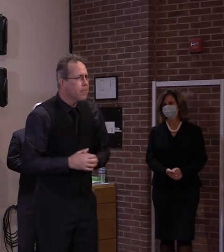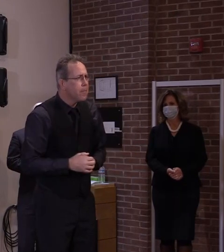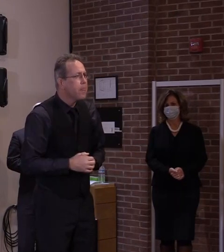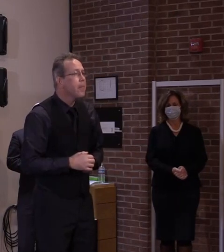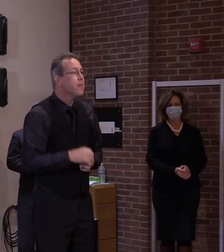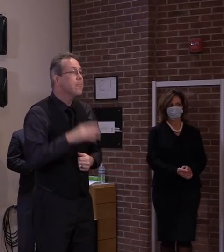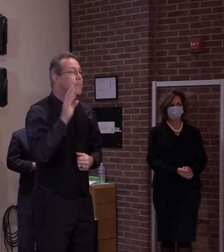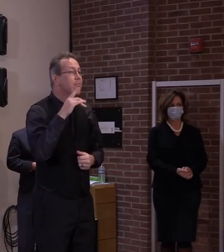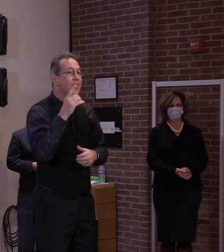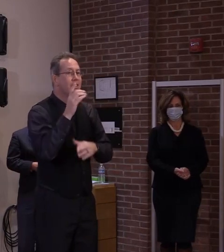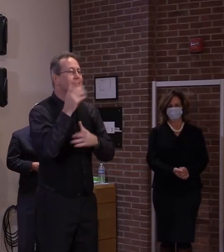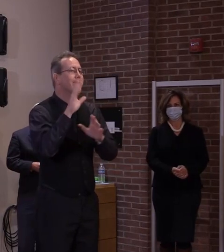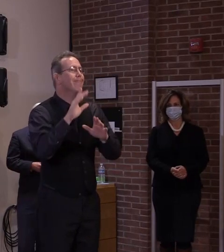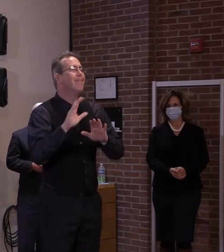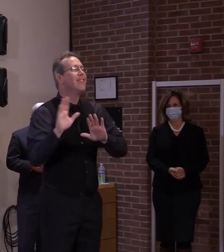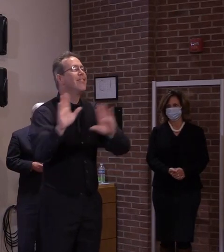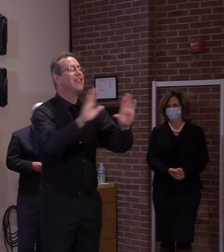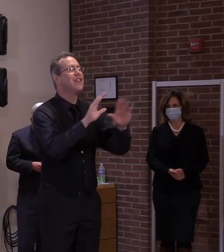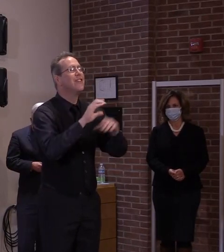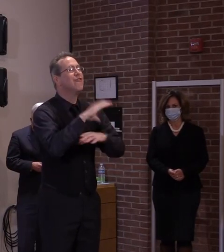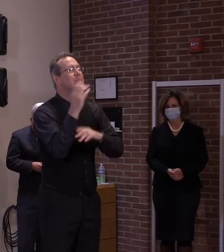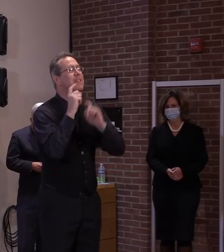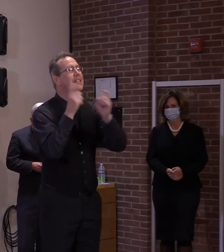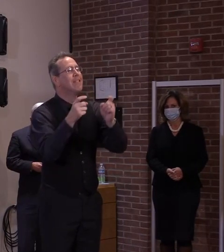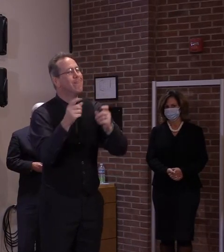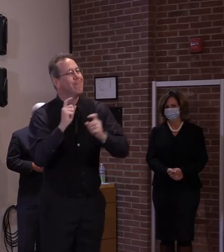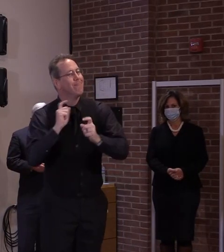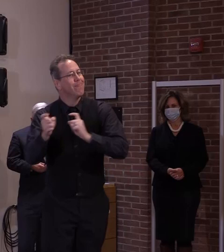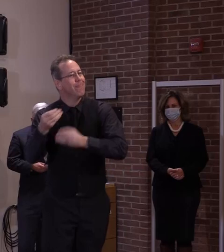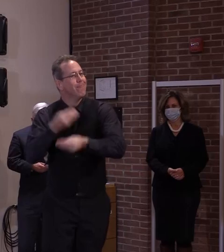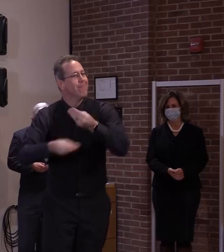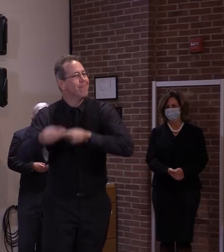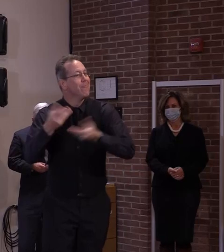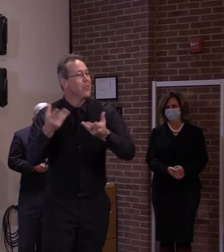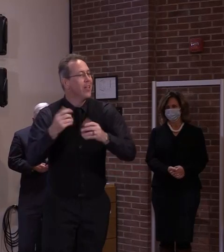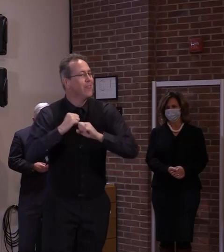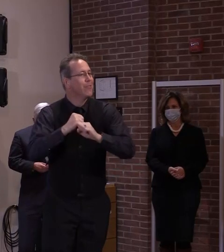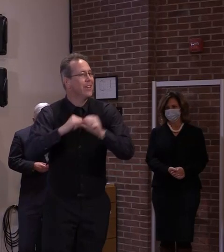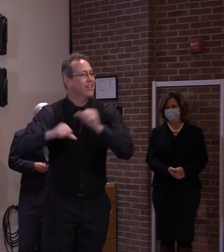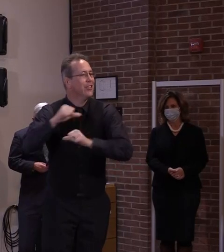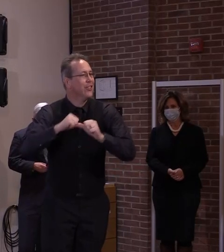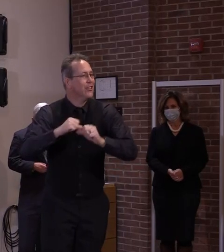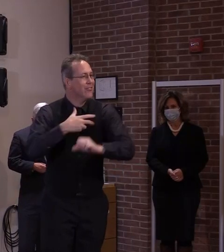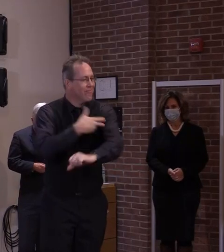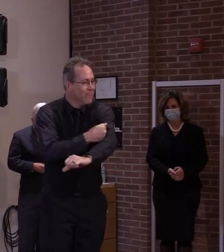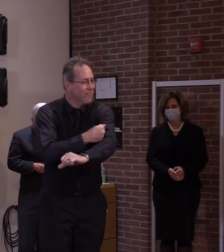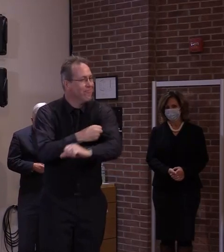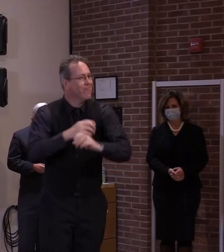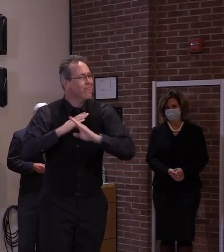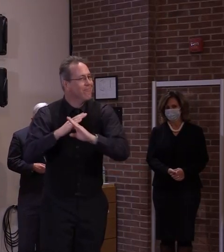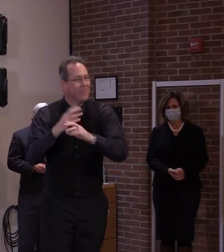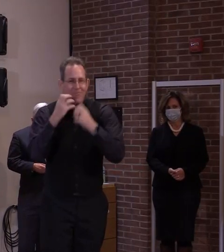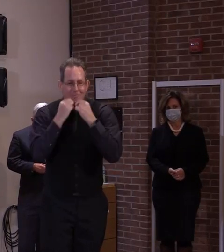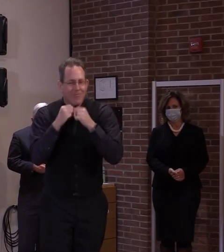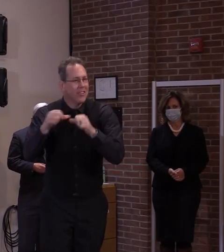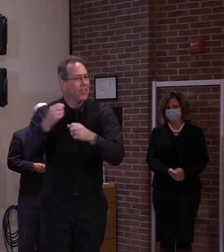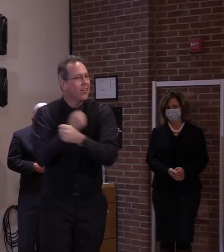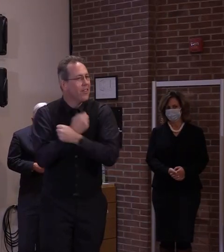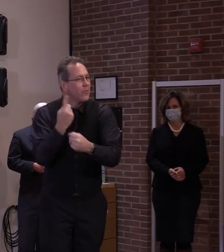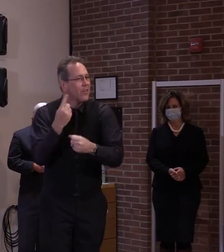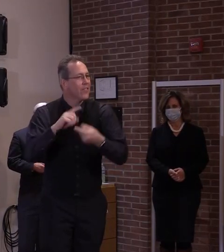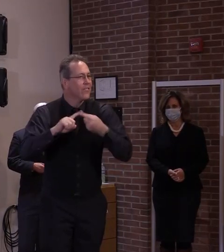gift to a elderly loved one that you want to see and wants to see you, but to actually walk